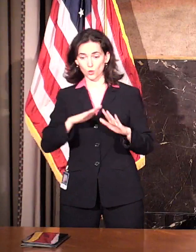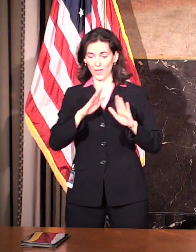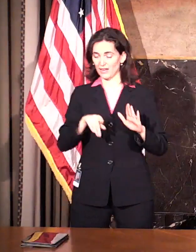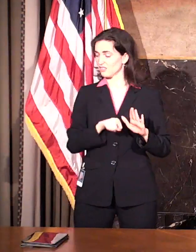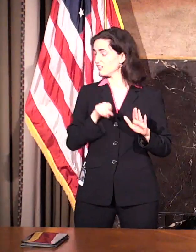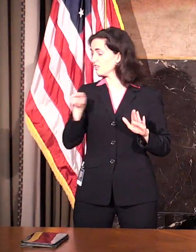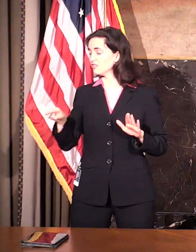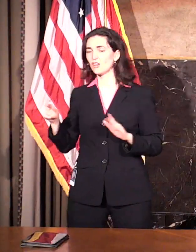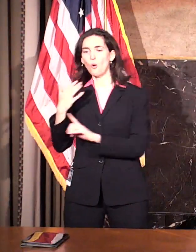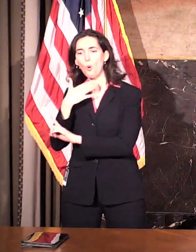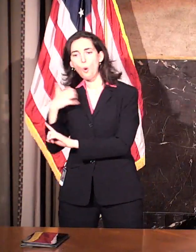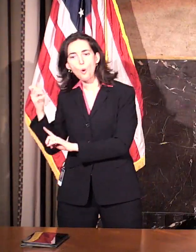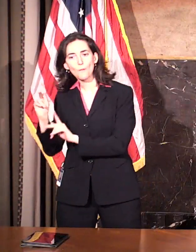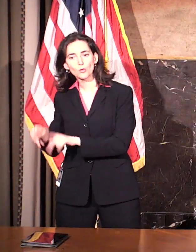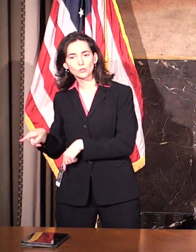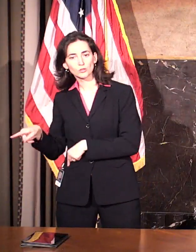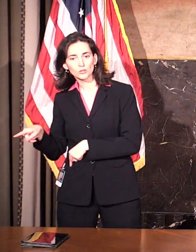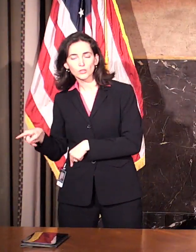who's elderly or